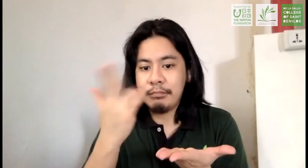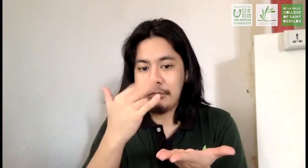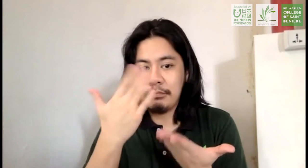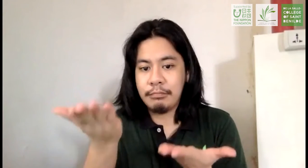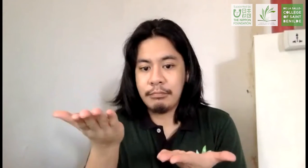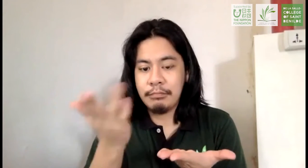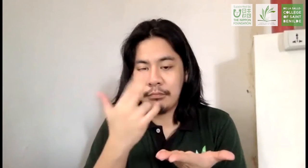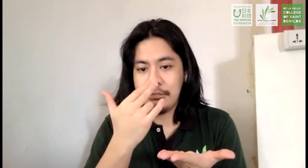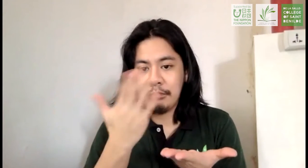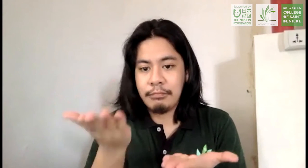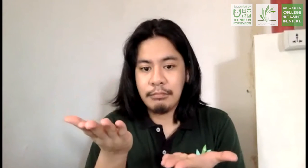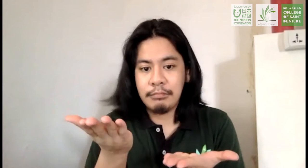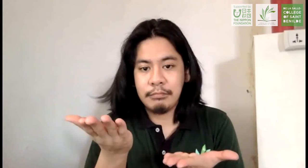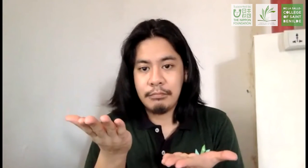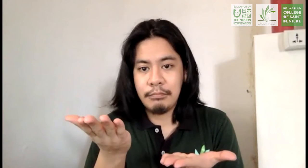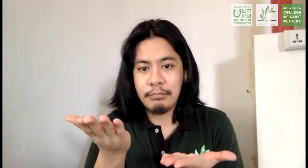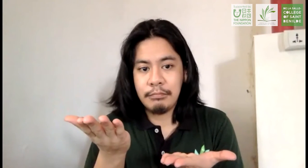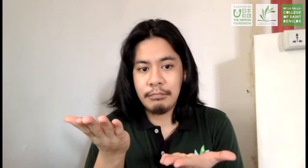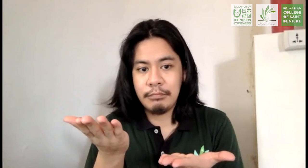Nat, did you want to say something?